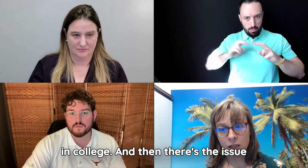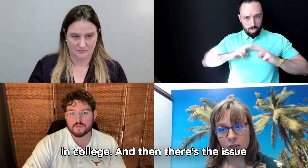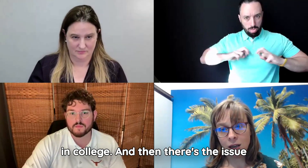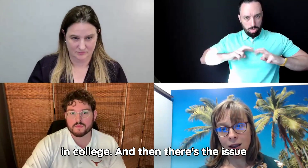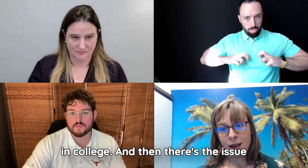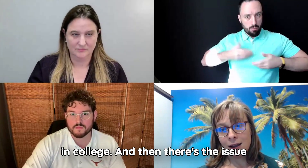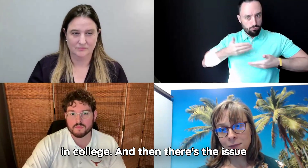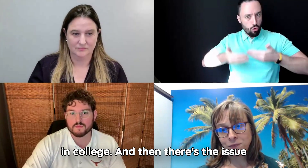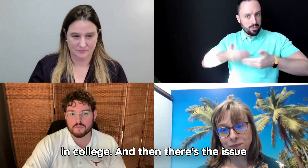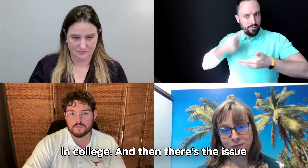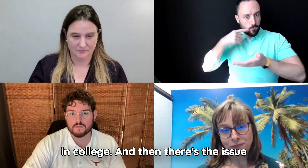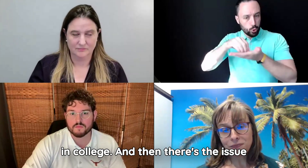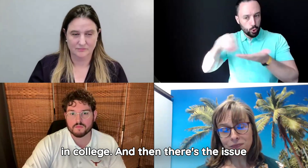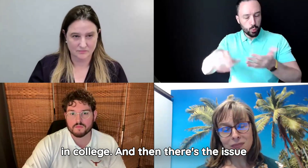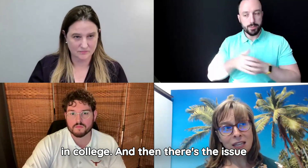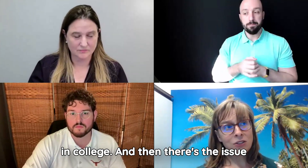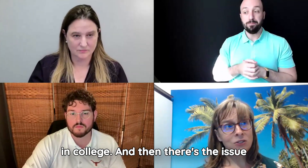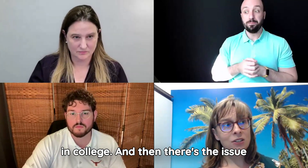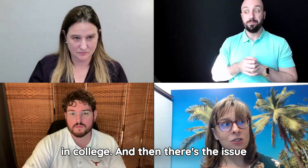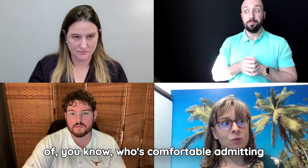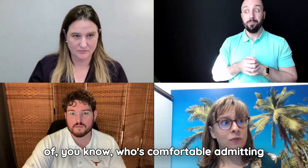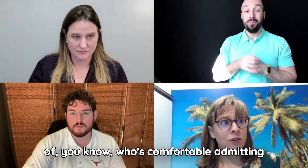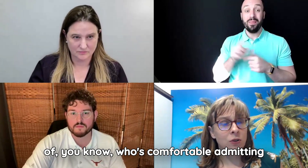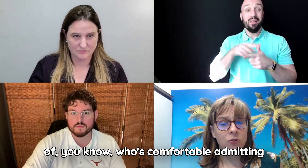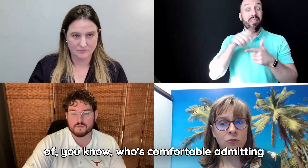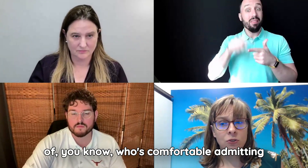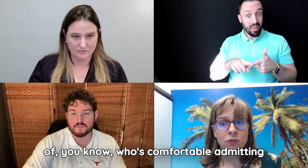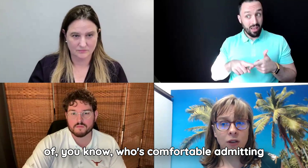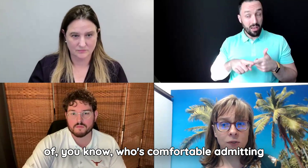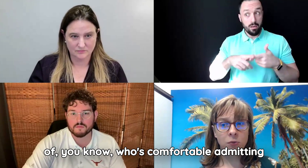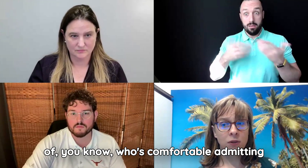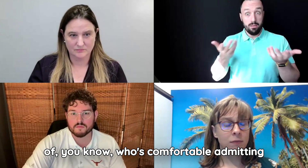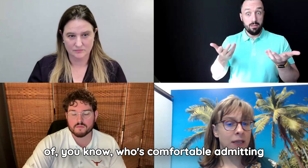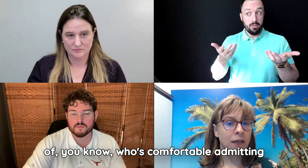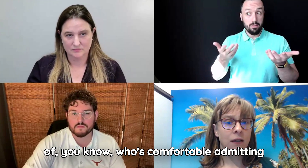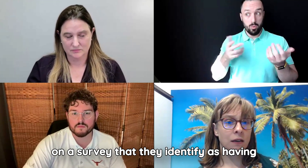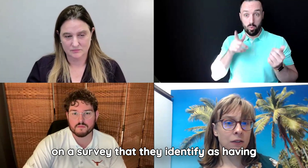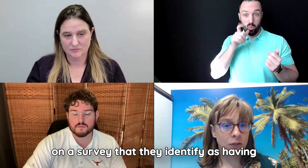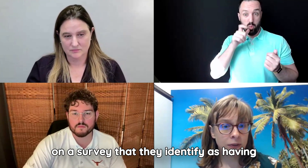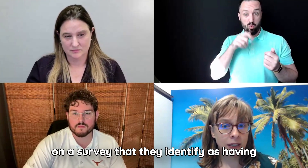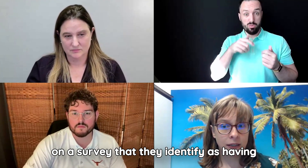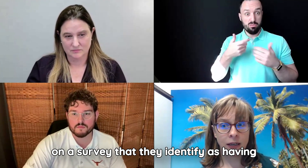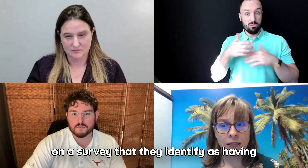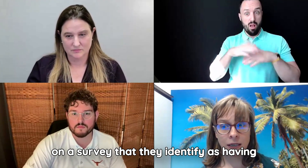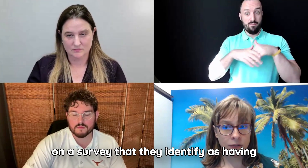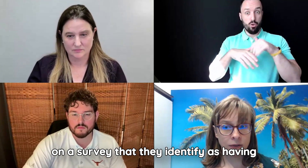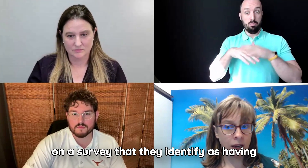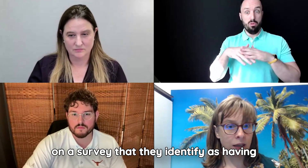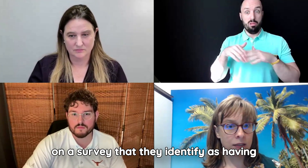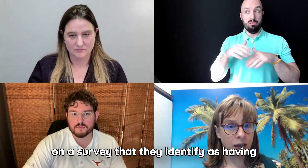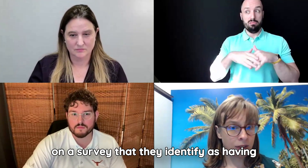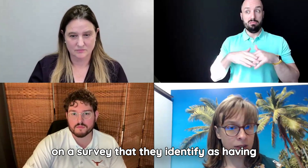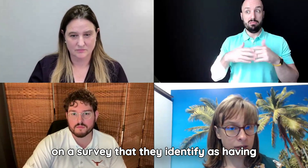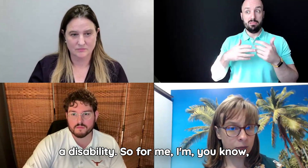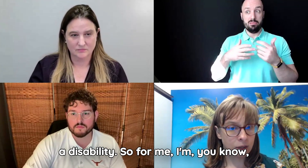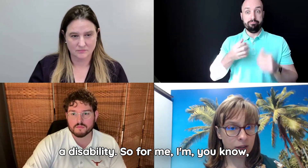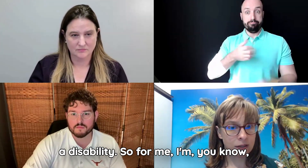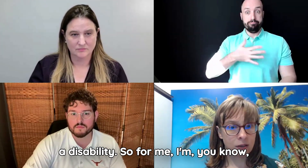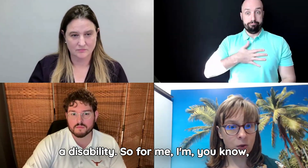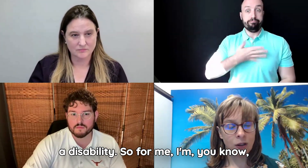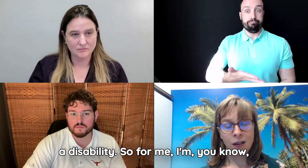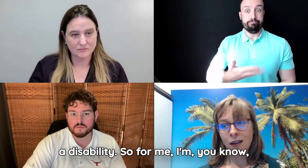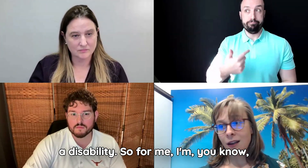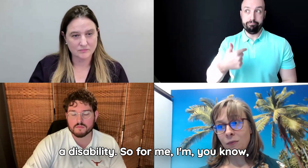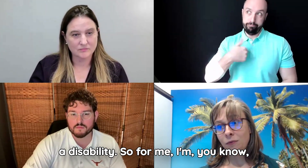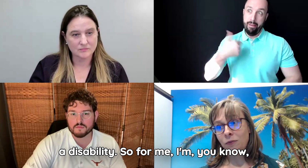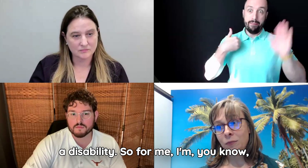in college. And then there's the issue of, who's comfortable admitting on a survey that they identify as having a disability.